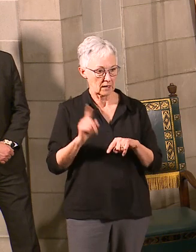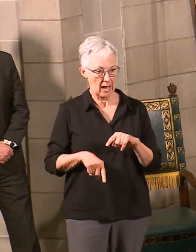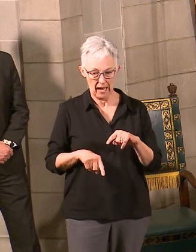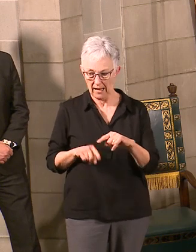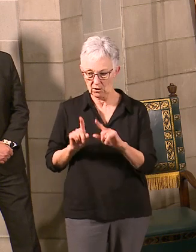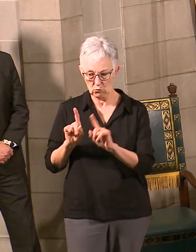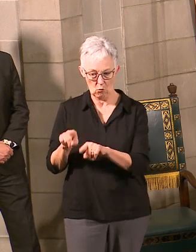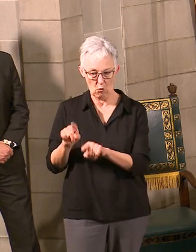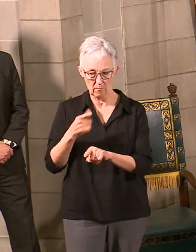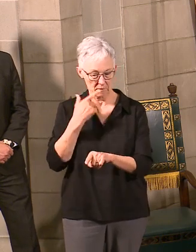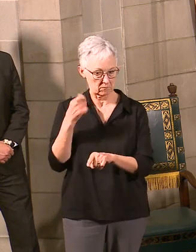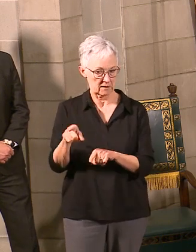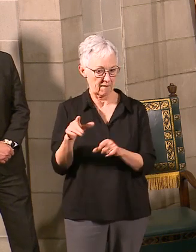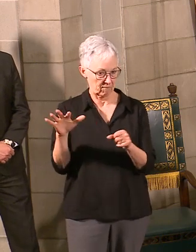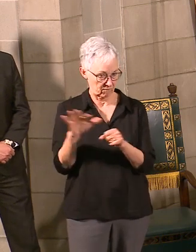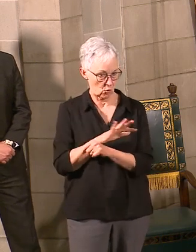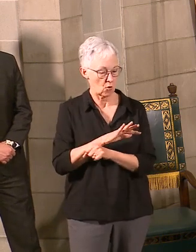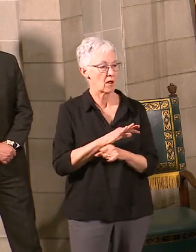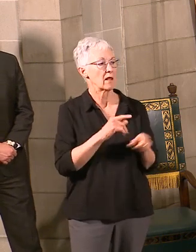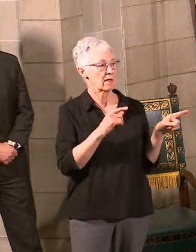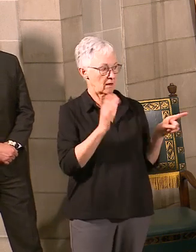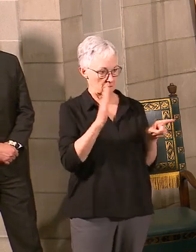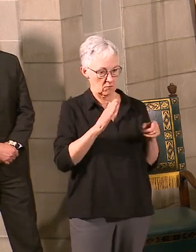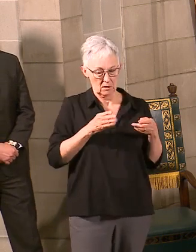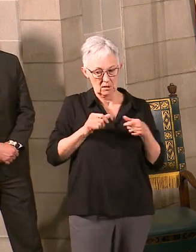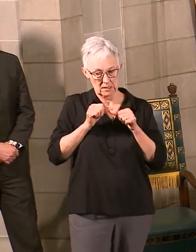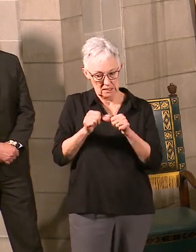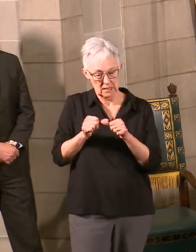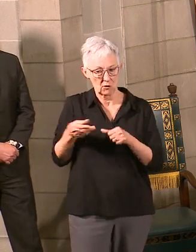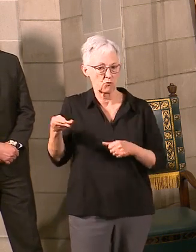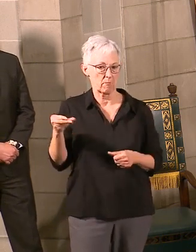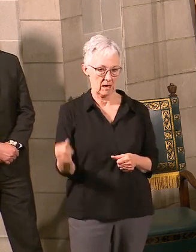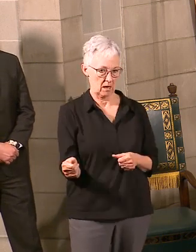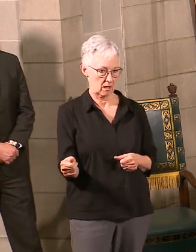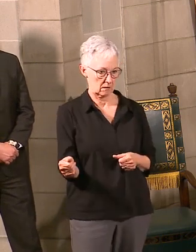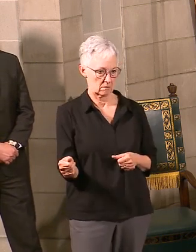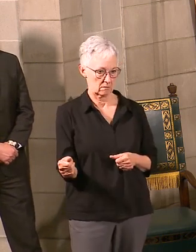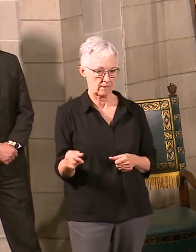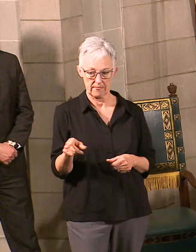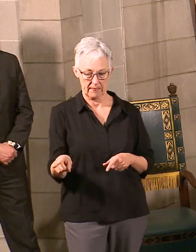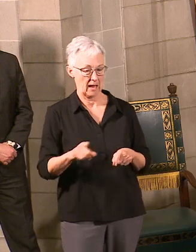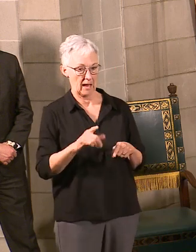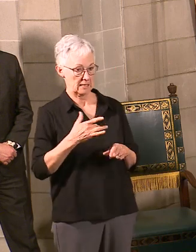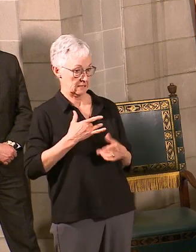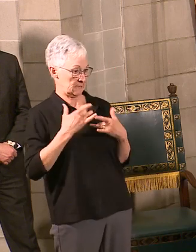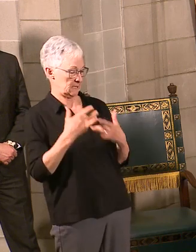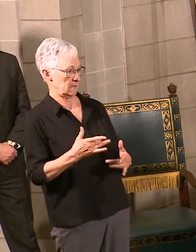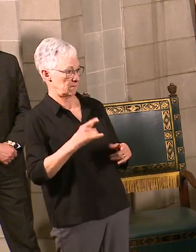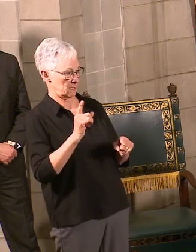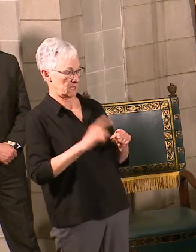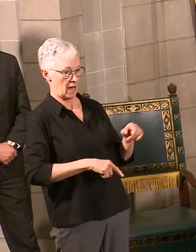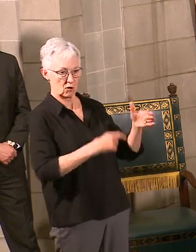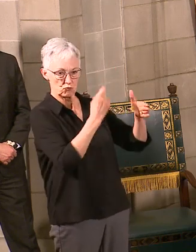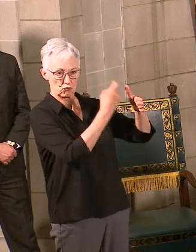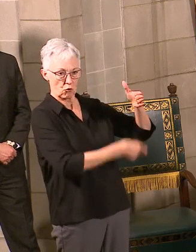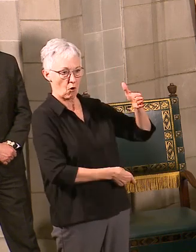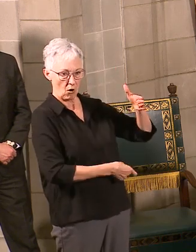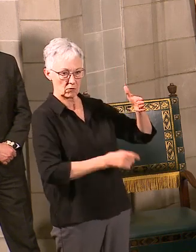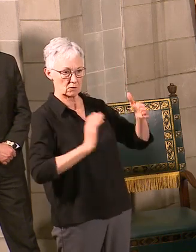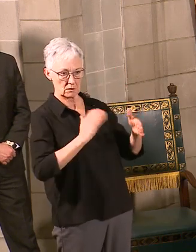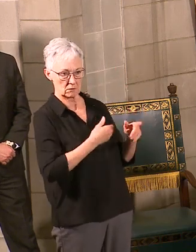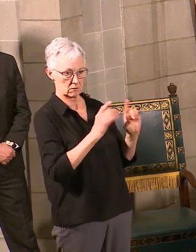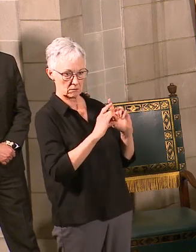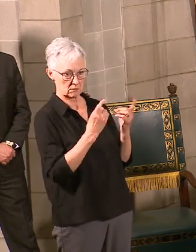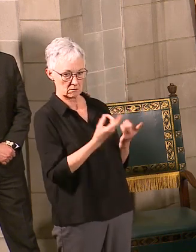declaration. Current regulations in Nebraska do not allow providers to bill the department for these absences caused by the pandemic.